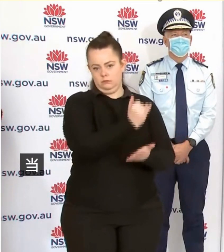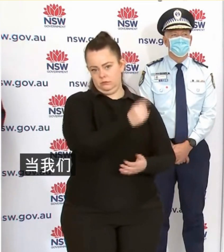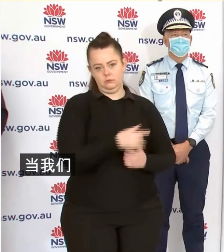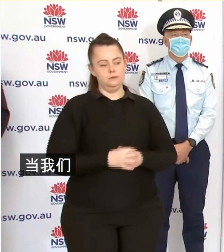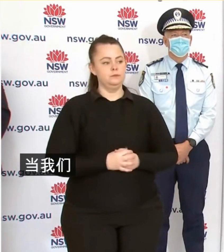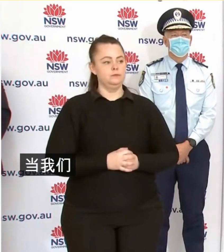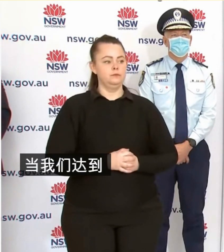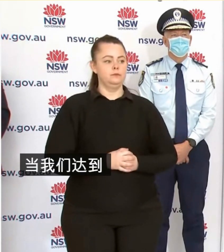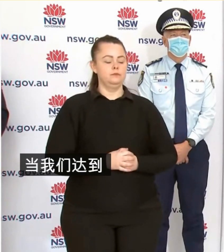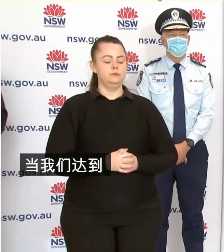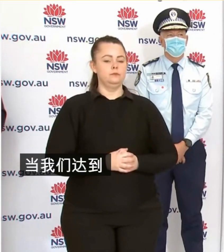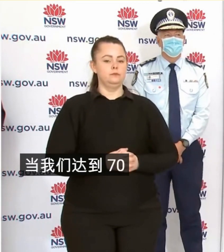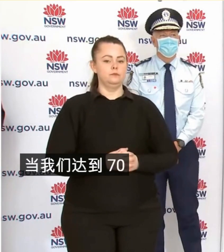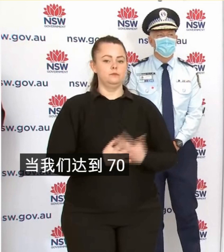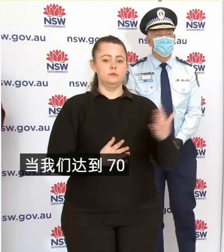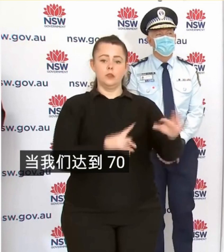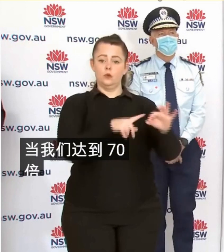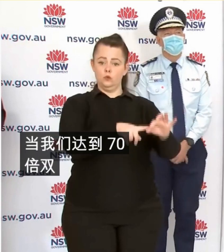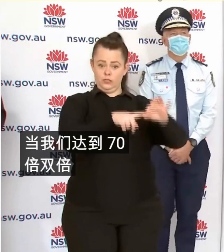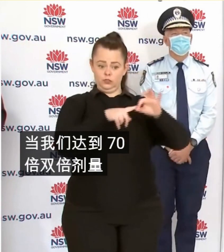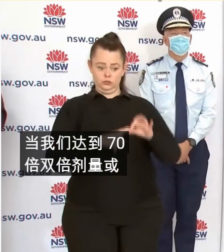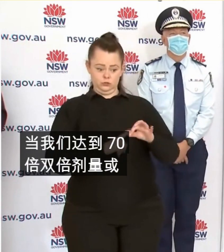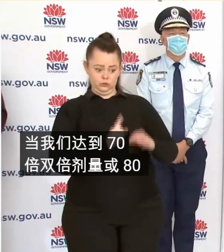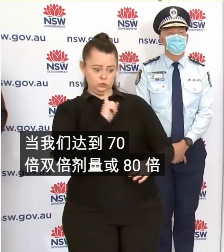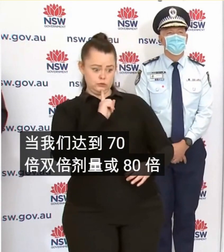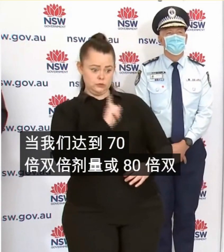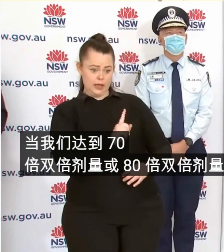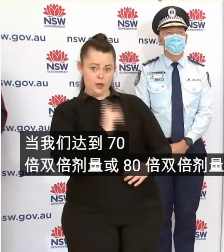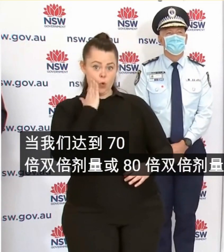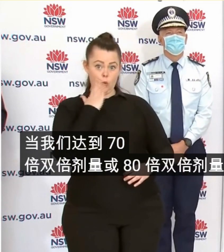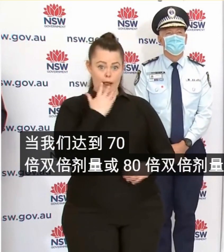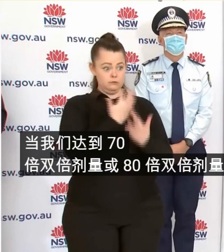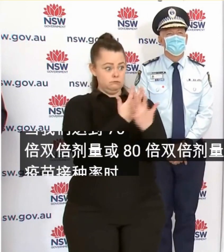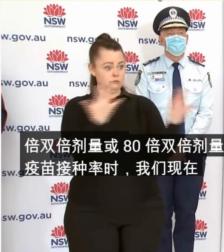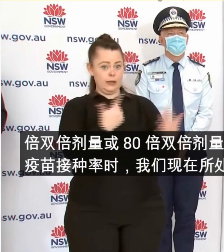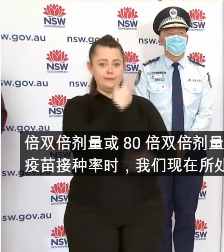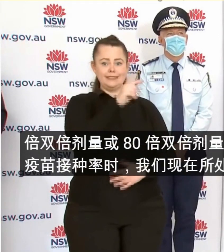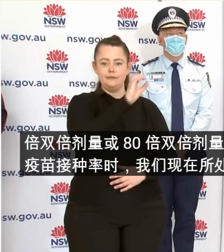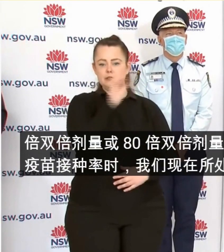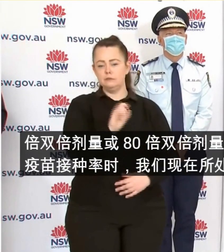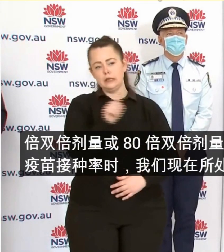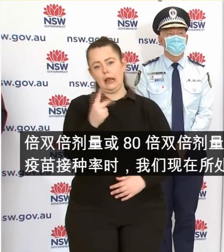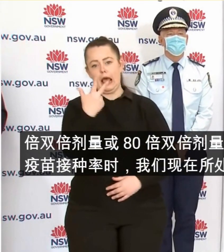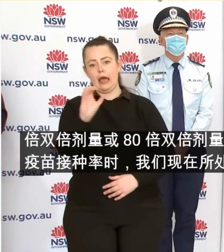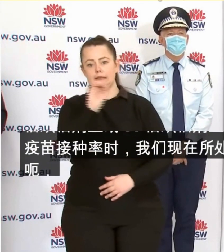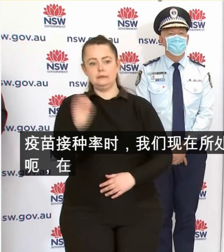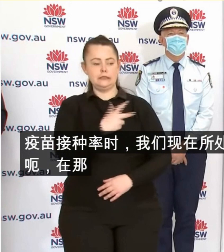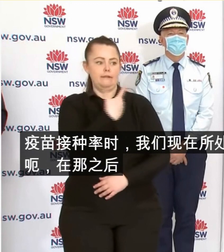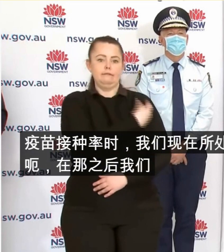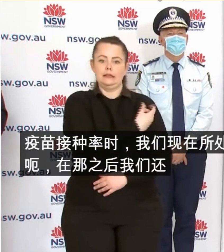more freely with the virus when we get to 70% double dosed or 80% double dosed vaccination